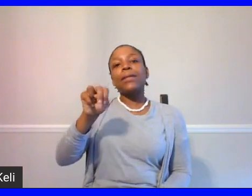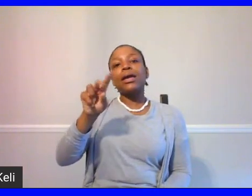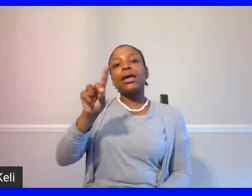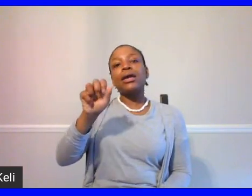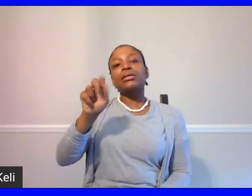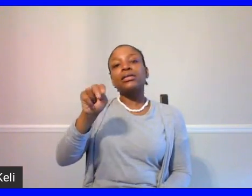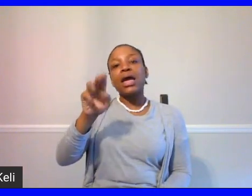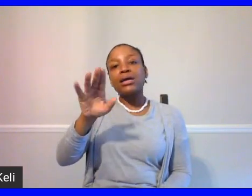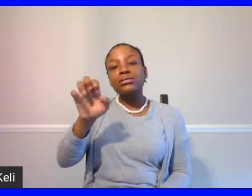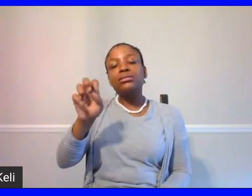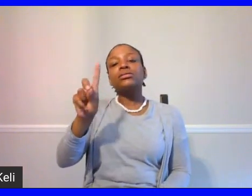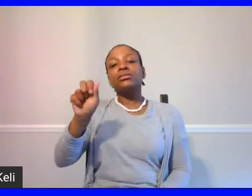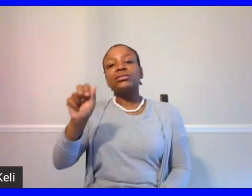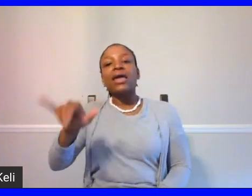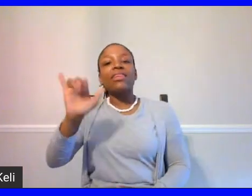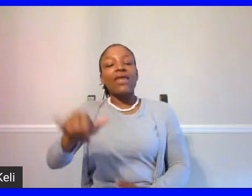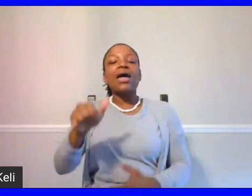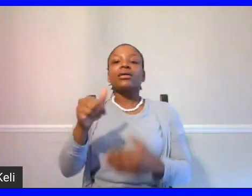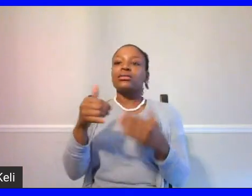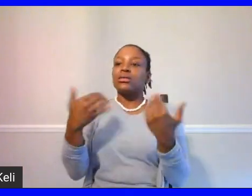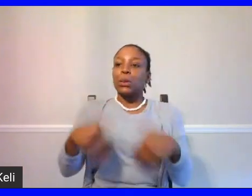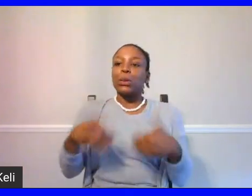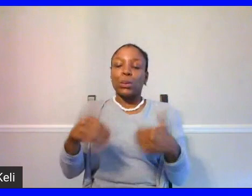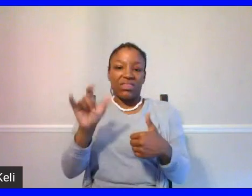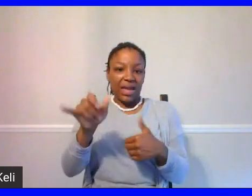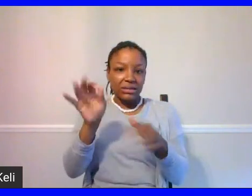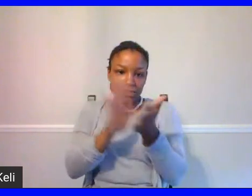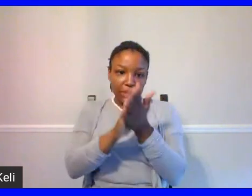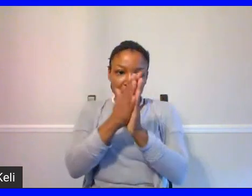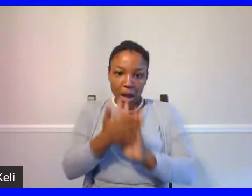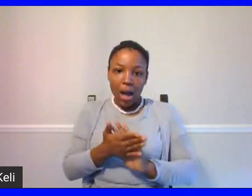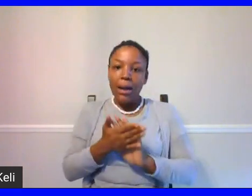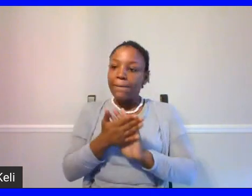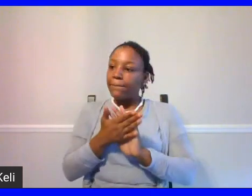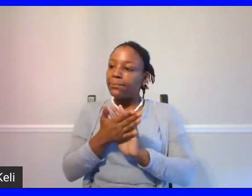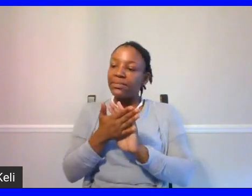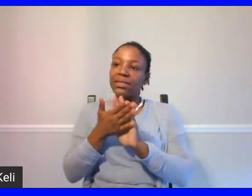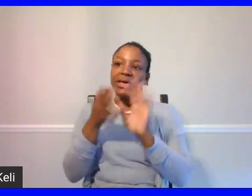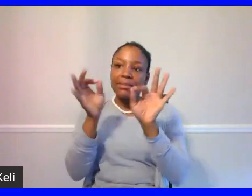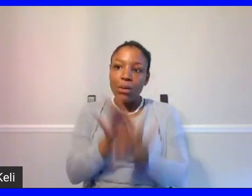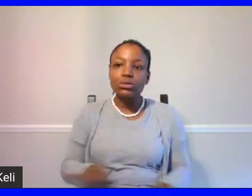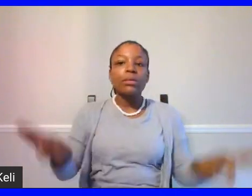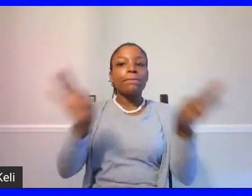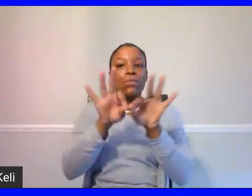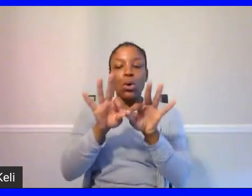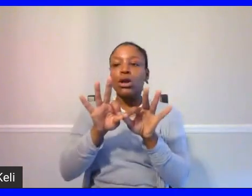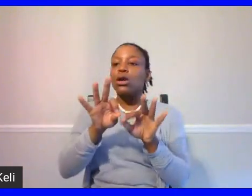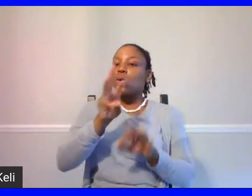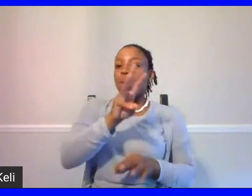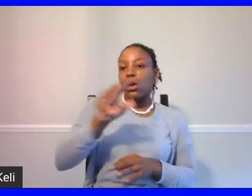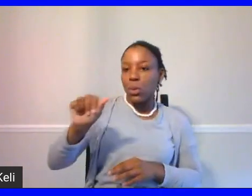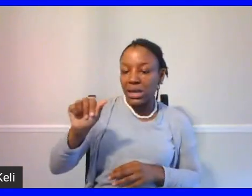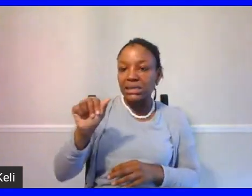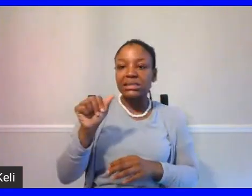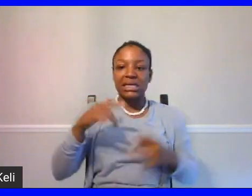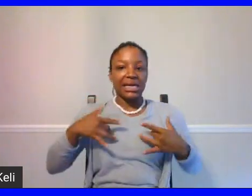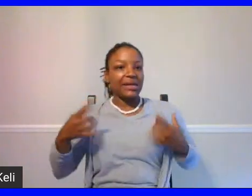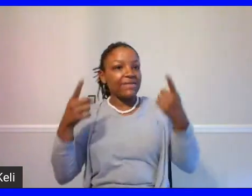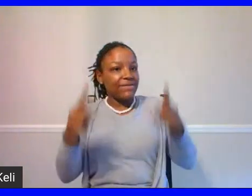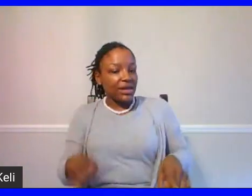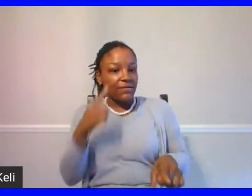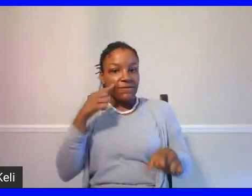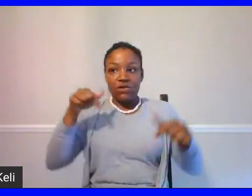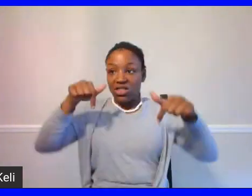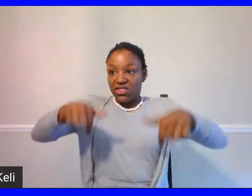is the kind of quintessential, for me, it's become the quintessential Wide Awakes event on the ground during this time period, because